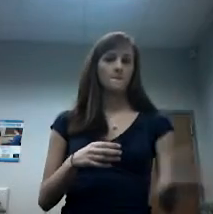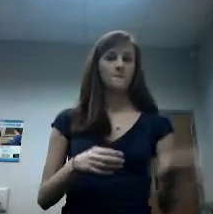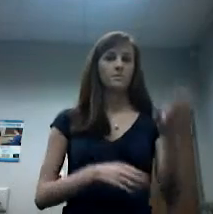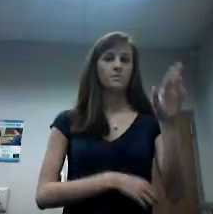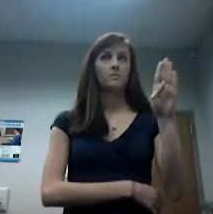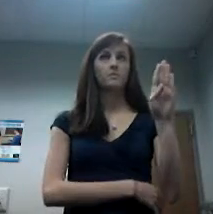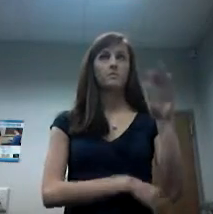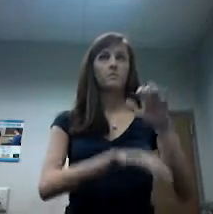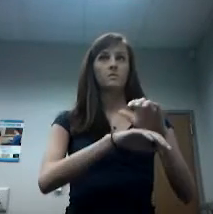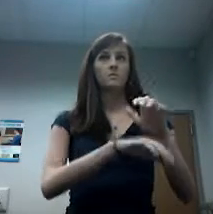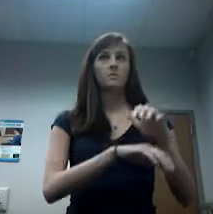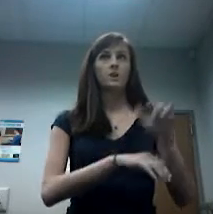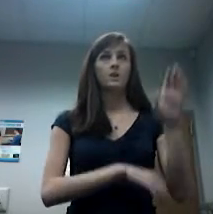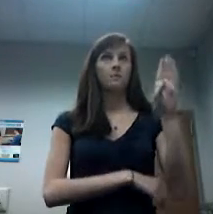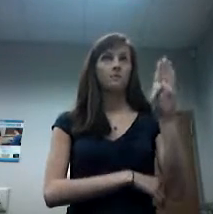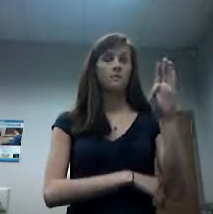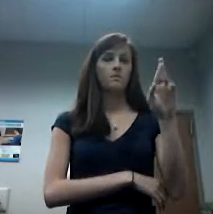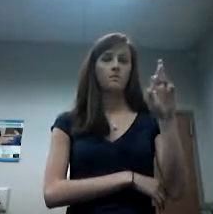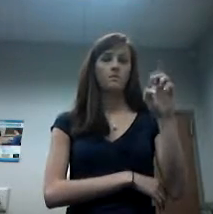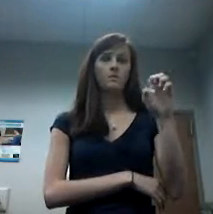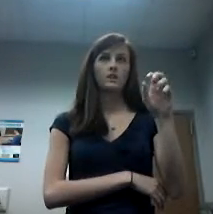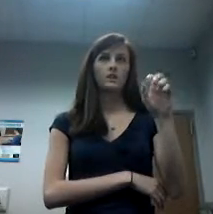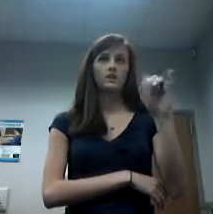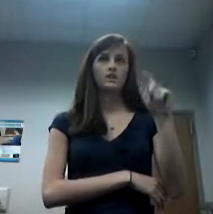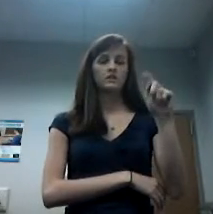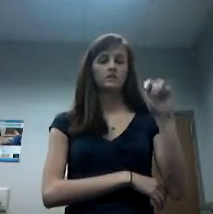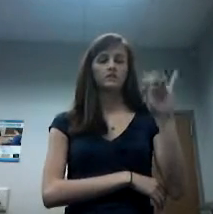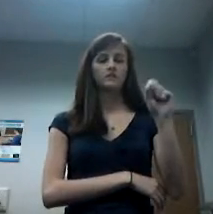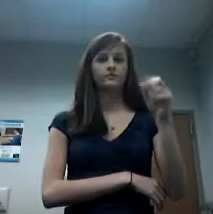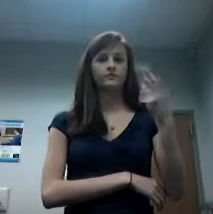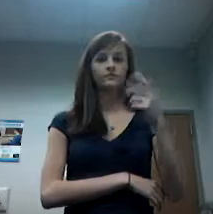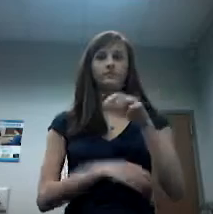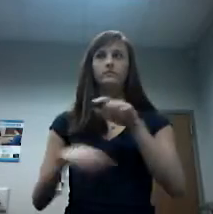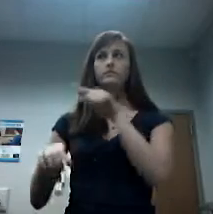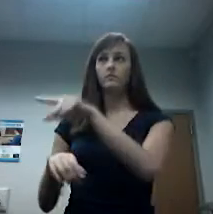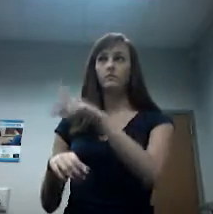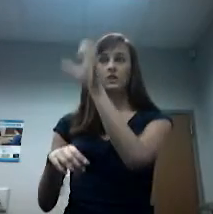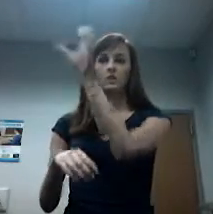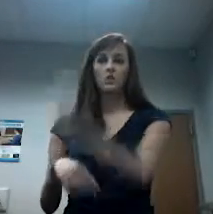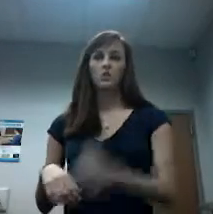and we have Washington's group. So you can put two columns on your paper. Don't have to be long columns.